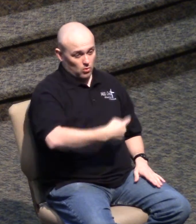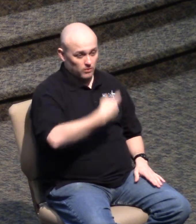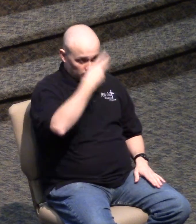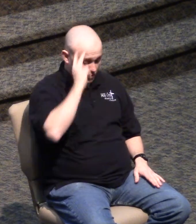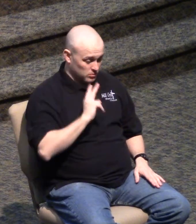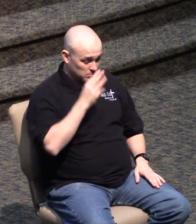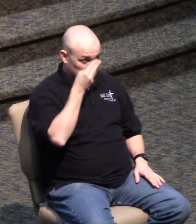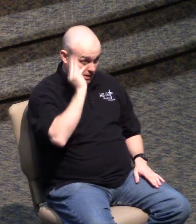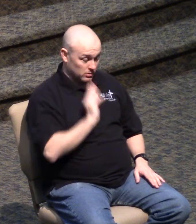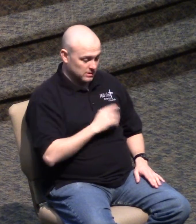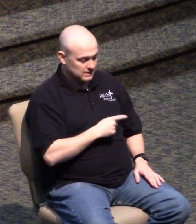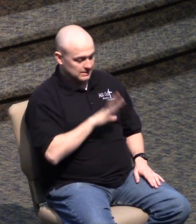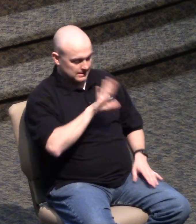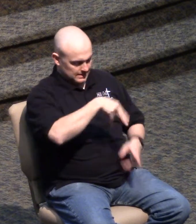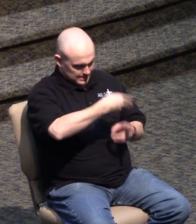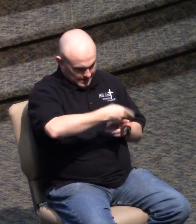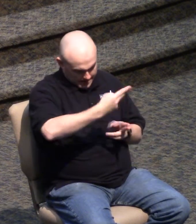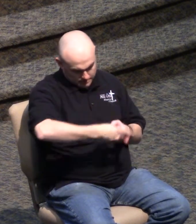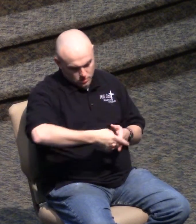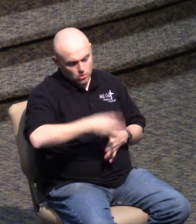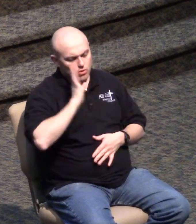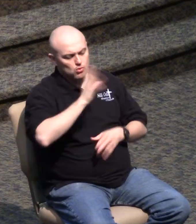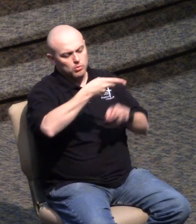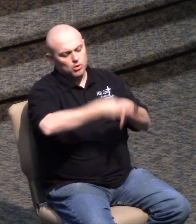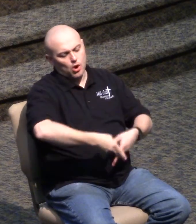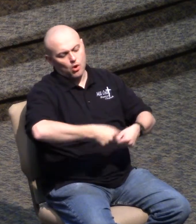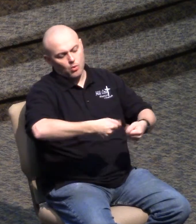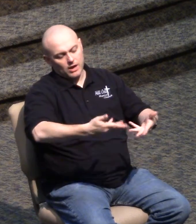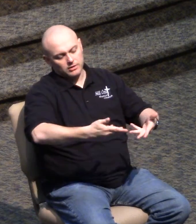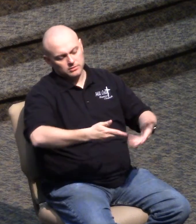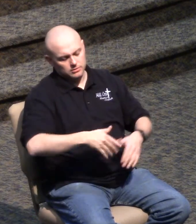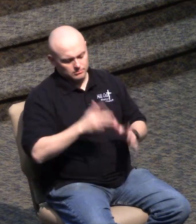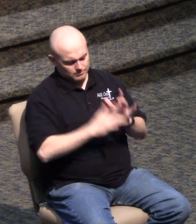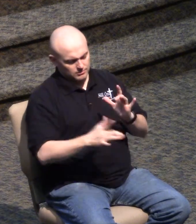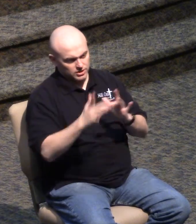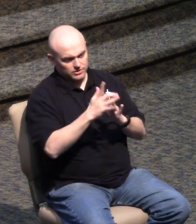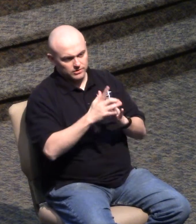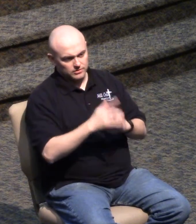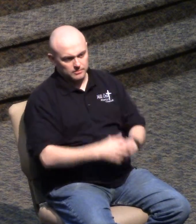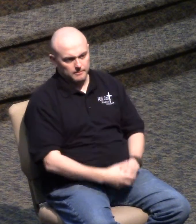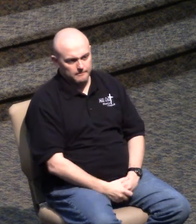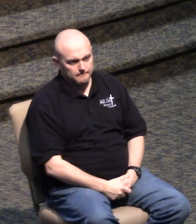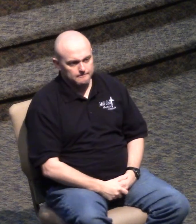virgin, his name shall be called Jesus.